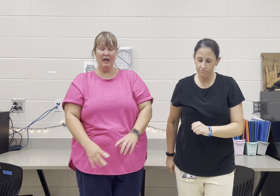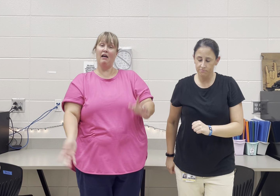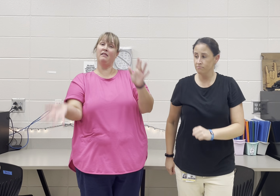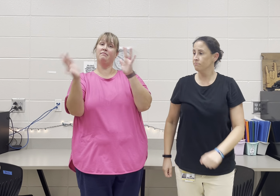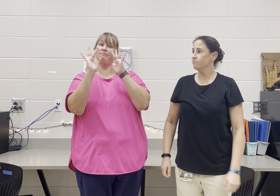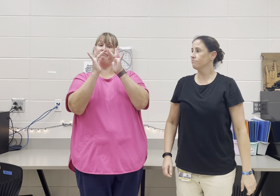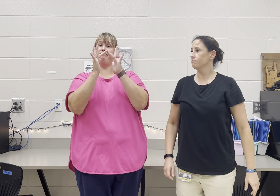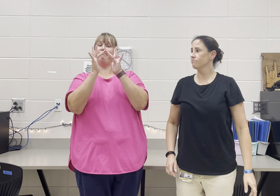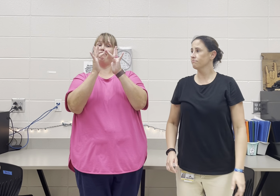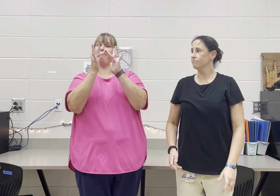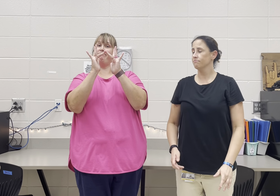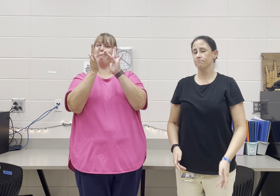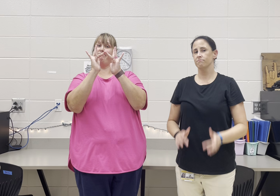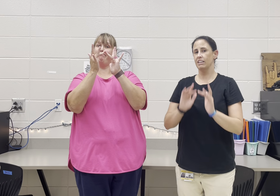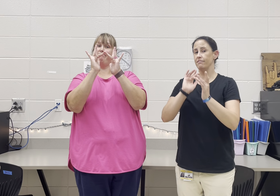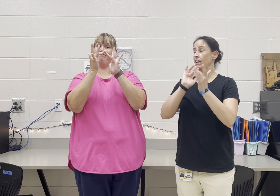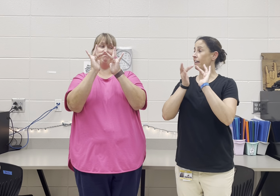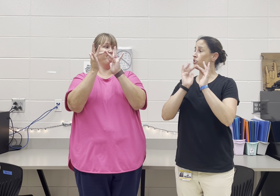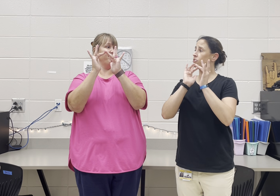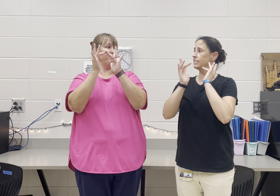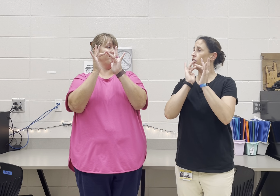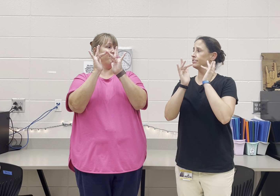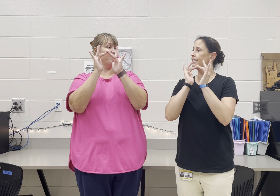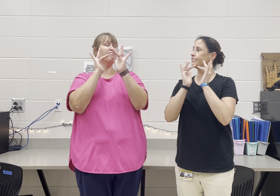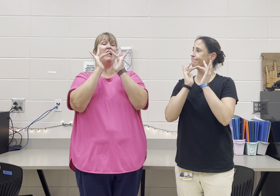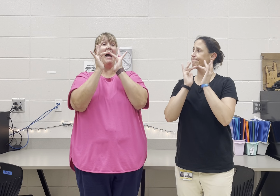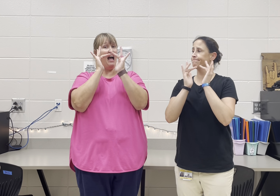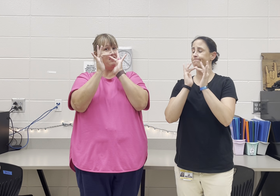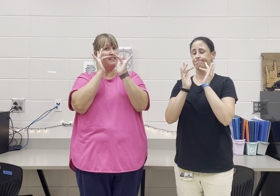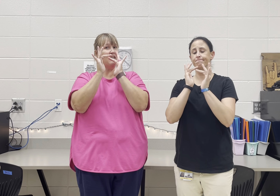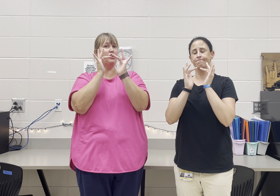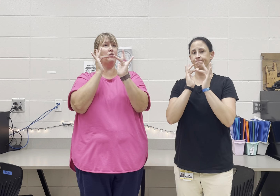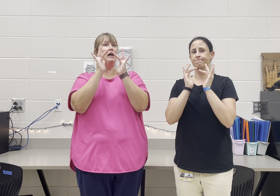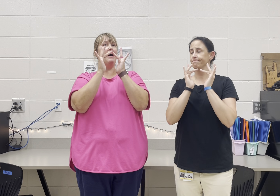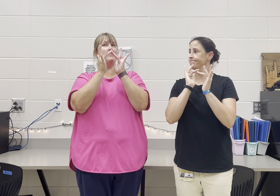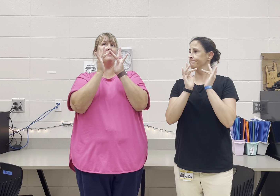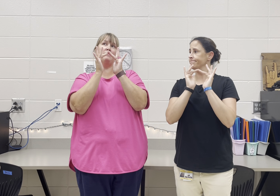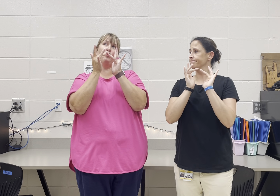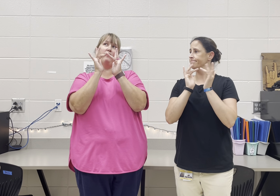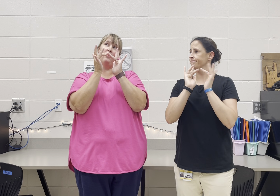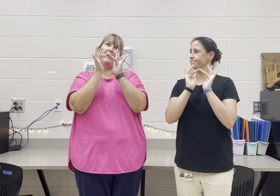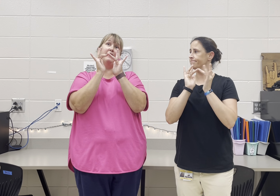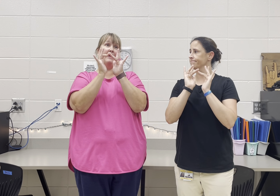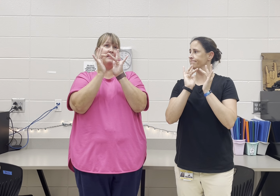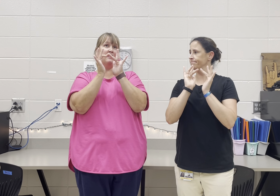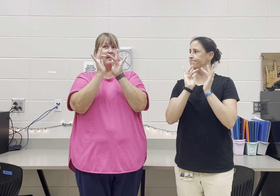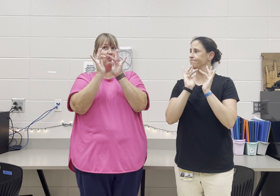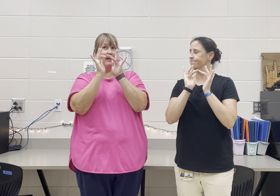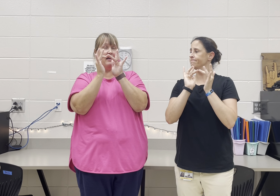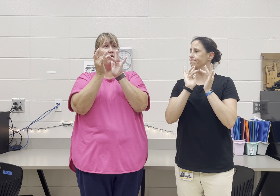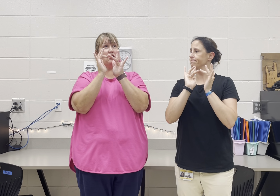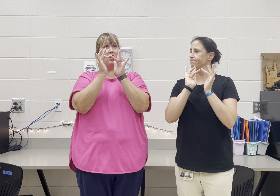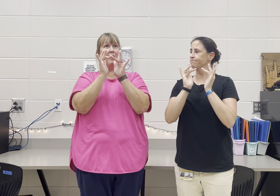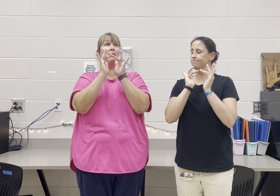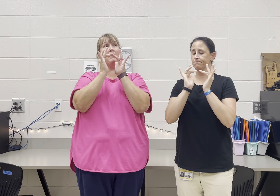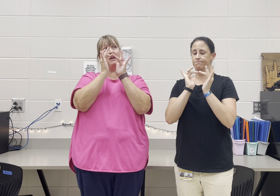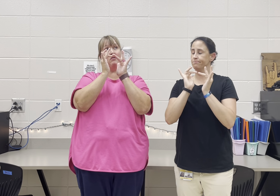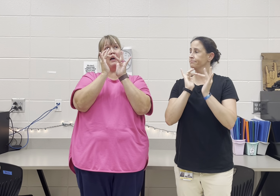Online. I've also seen online. I have seen that too. I've seen this more for like connecting to the internet, and we were talking about like being online or